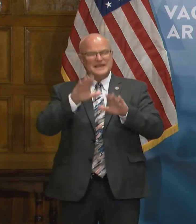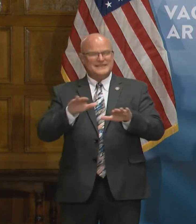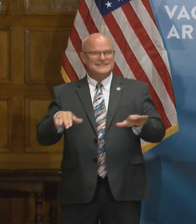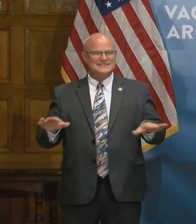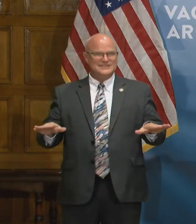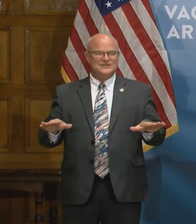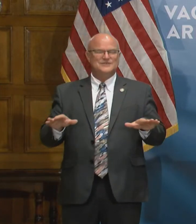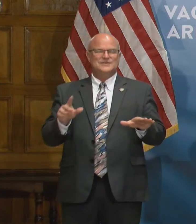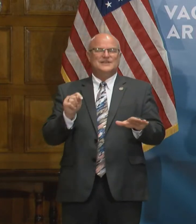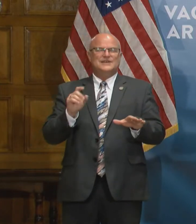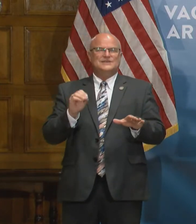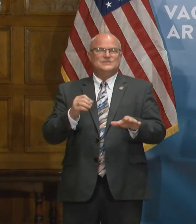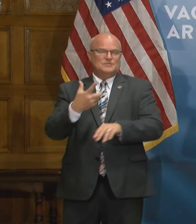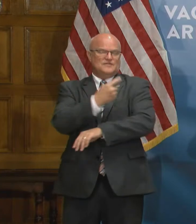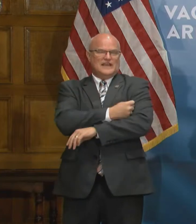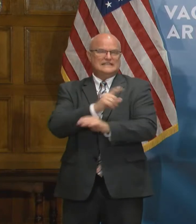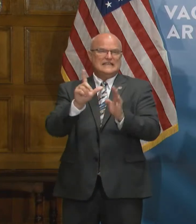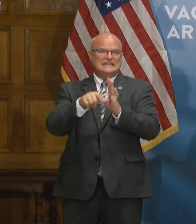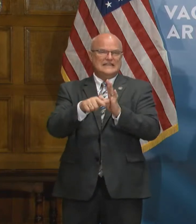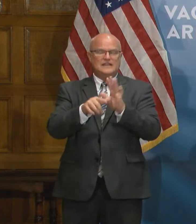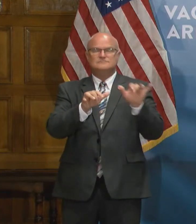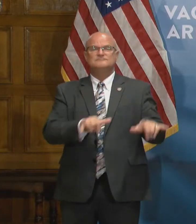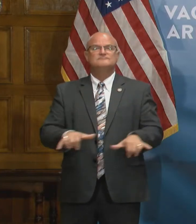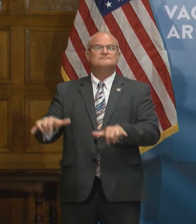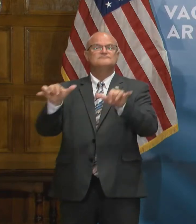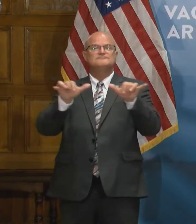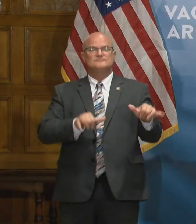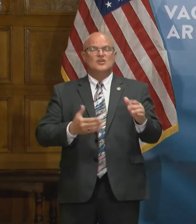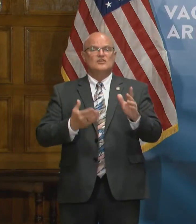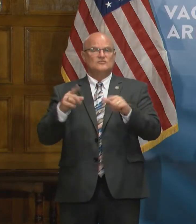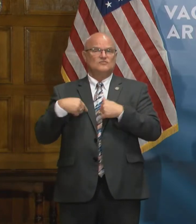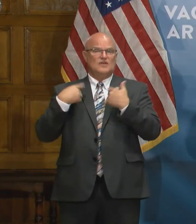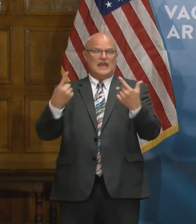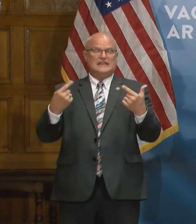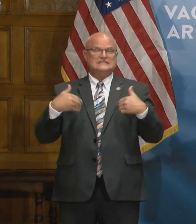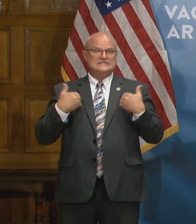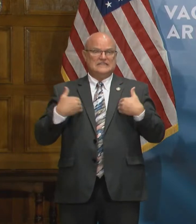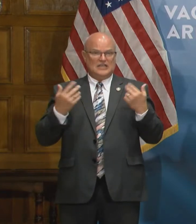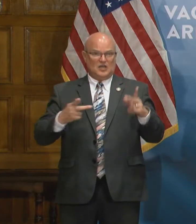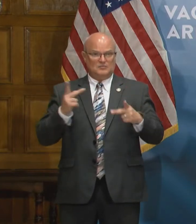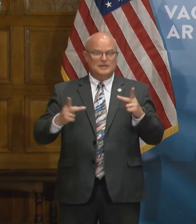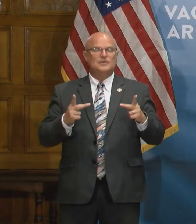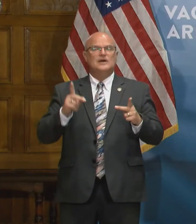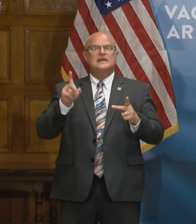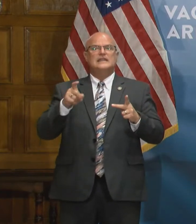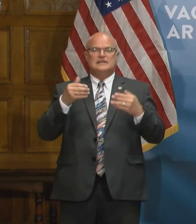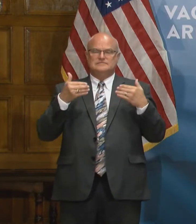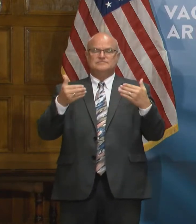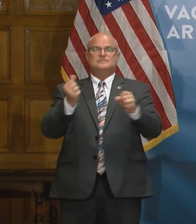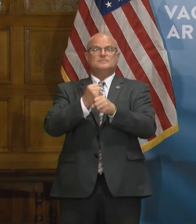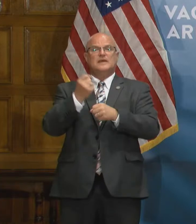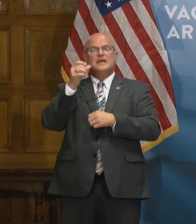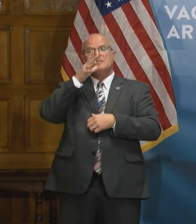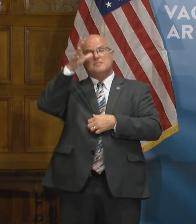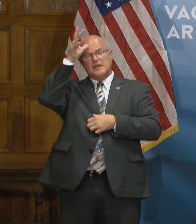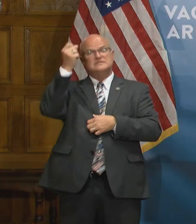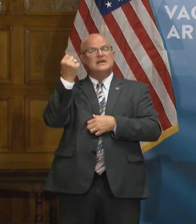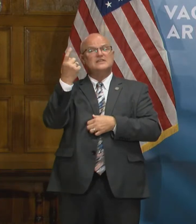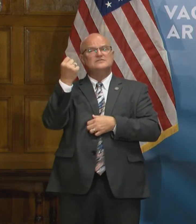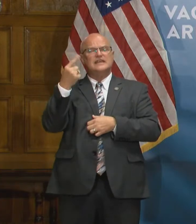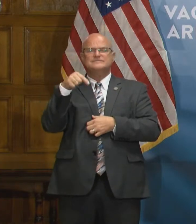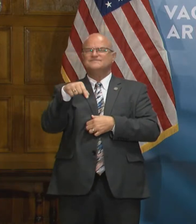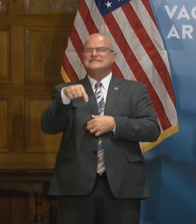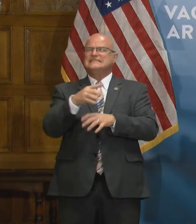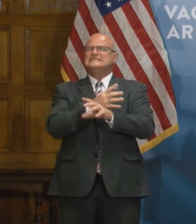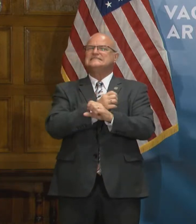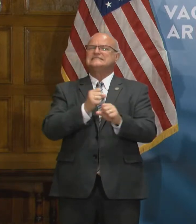to be vaccinated in a similar rate that they have been for adolescents. We need to go forward, make parents understand that this is a very safe